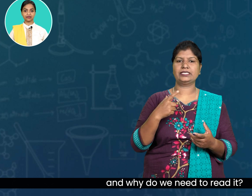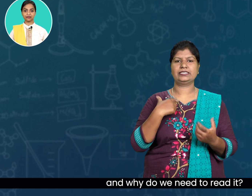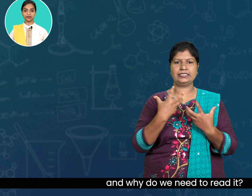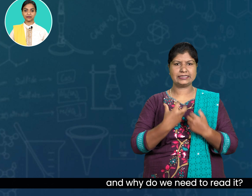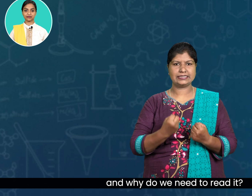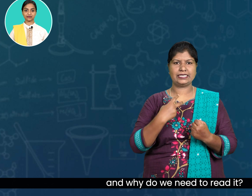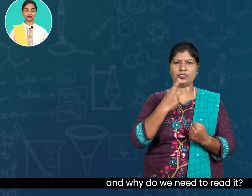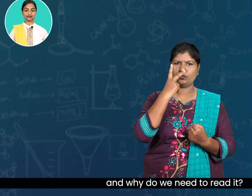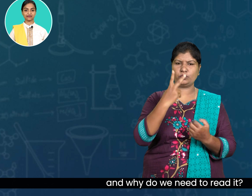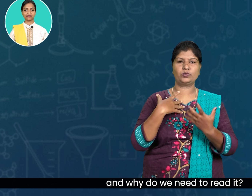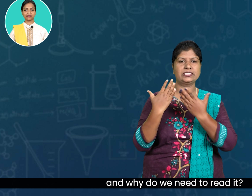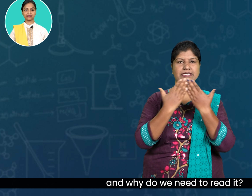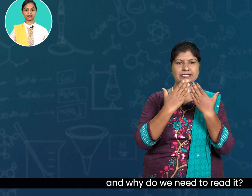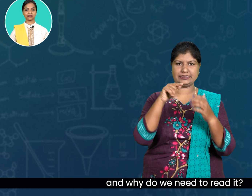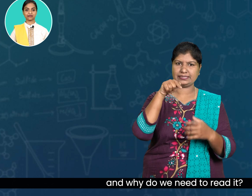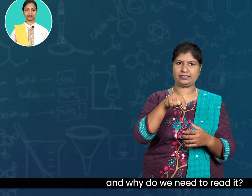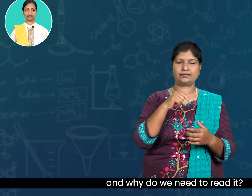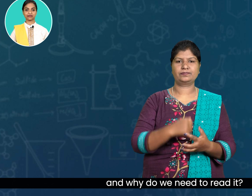it.